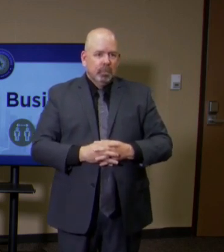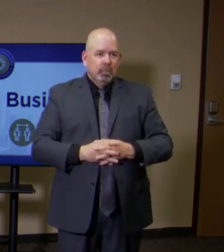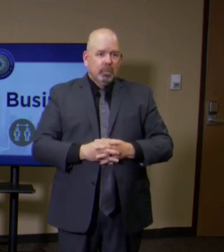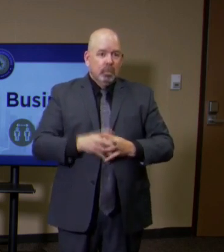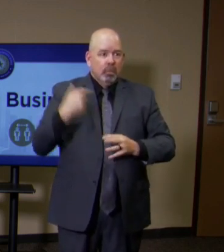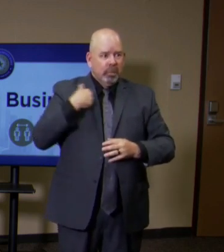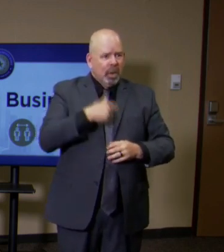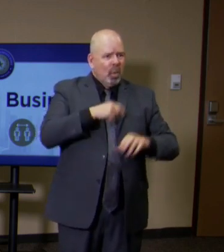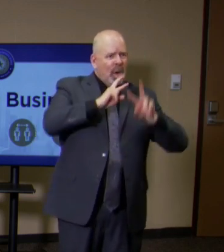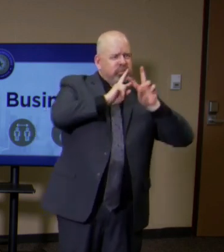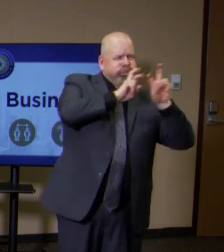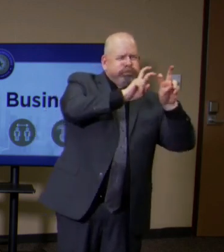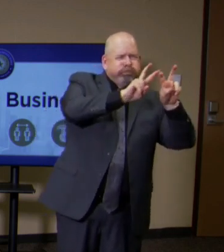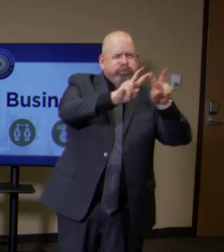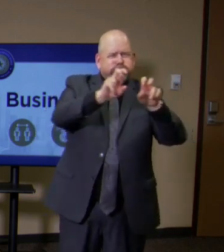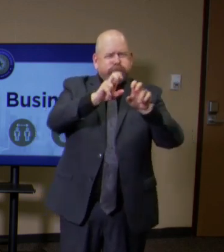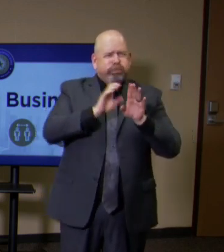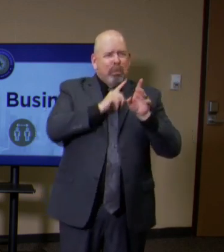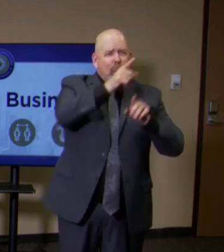and also